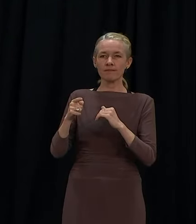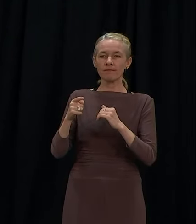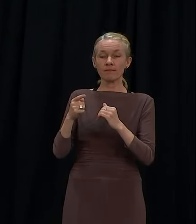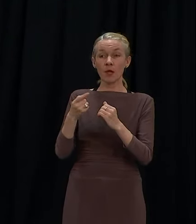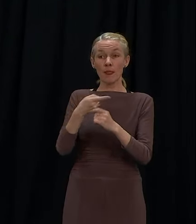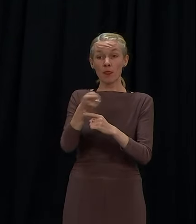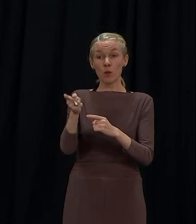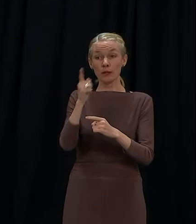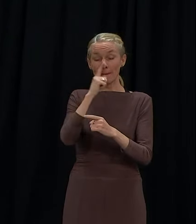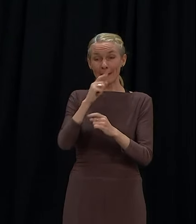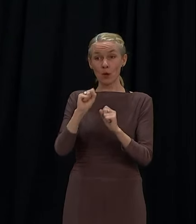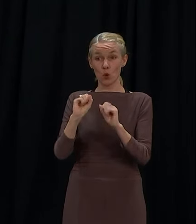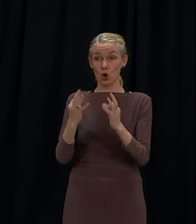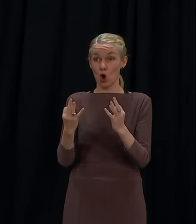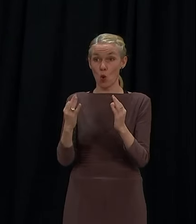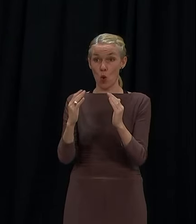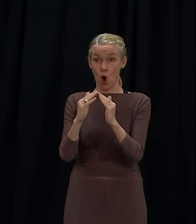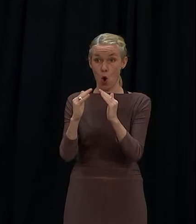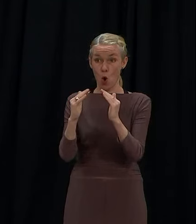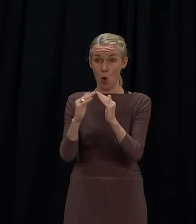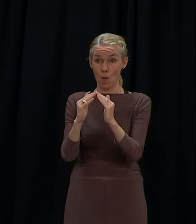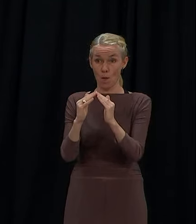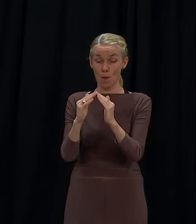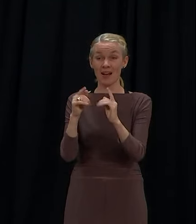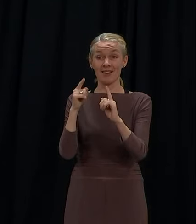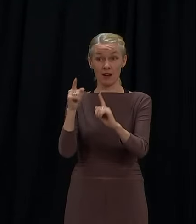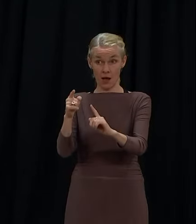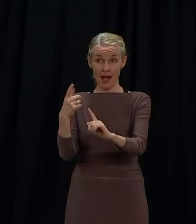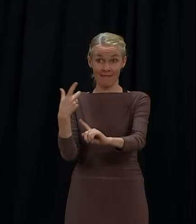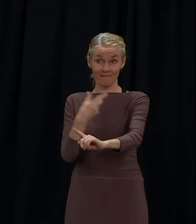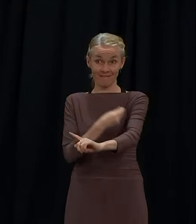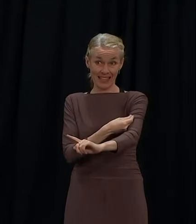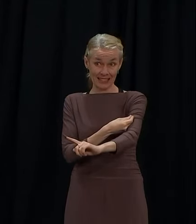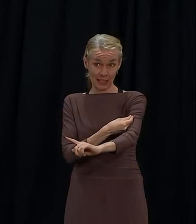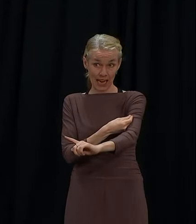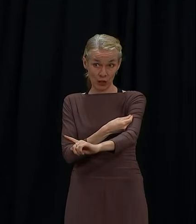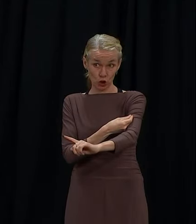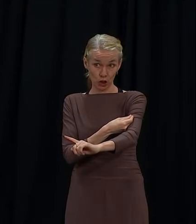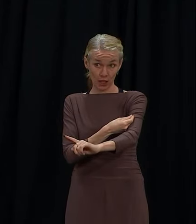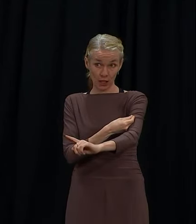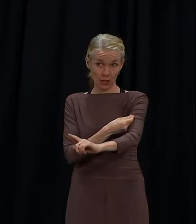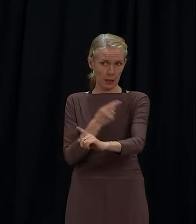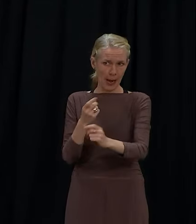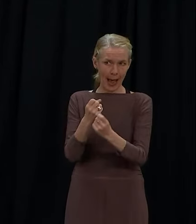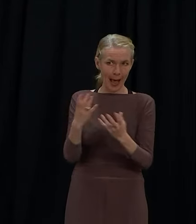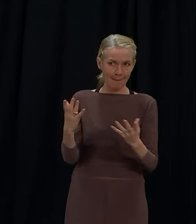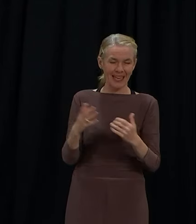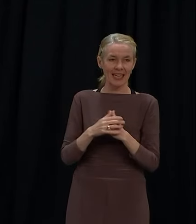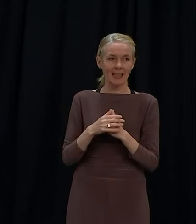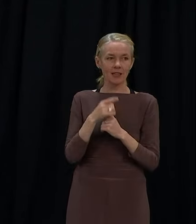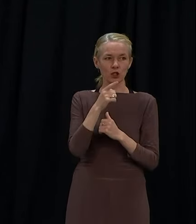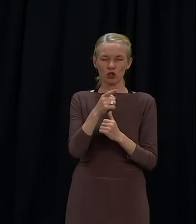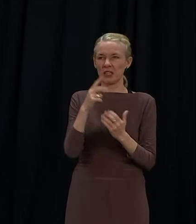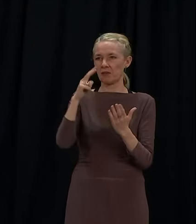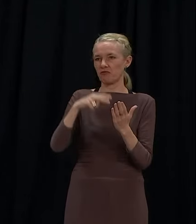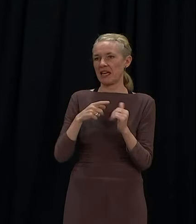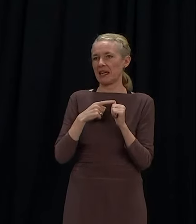is unlikely vaccination rates for homeless and rough sleepers will be available to be monitored through data at a national level because no